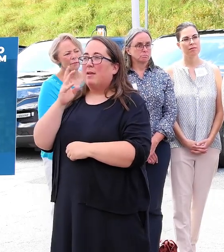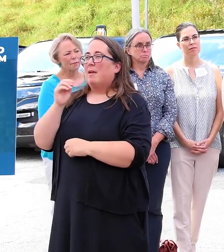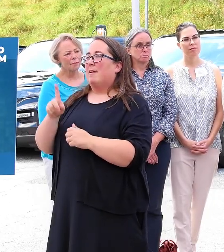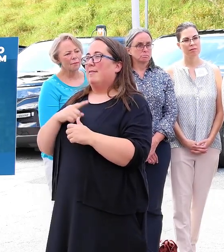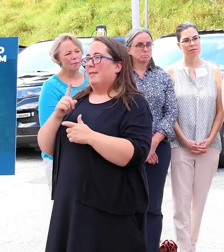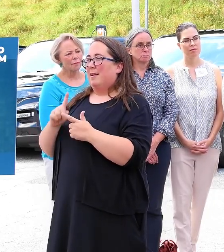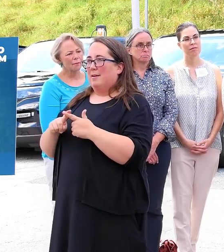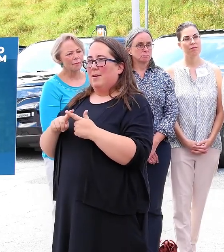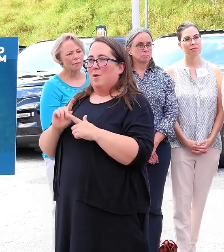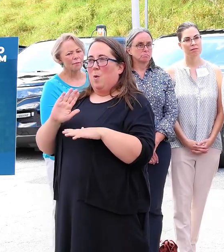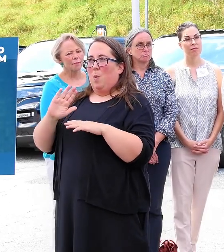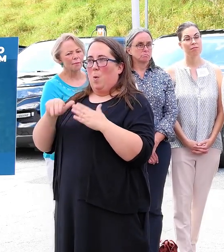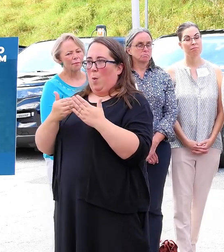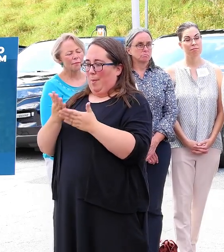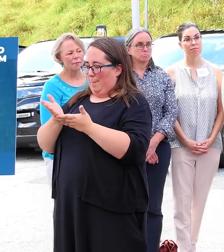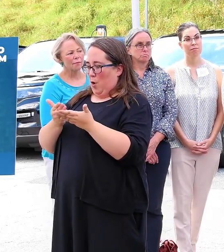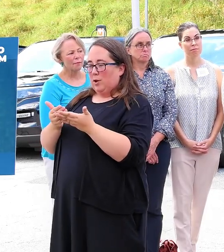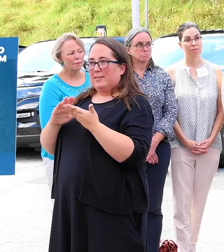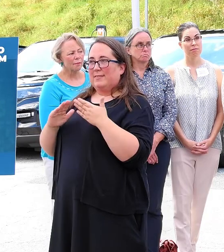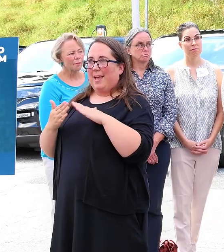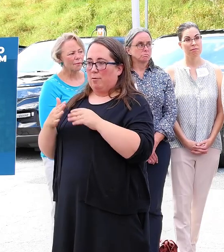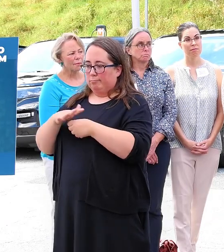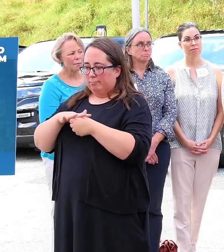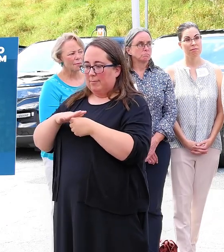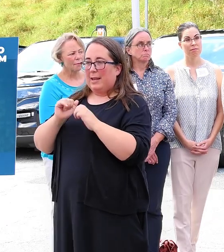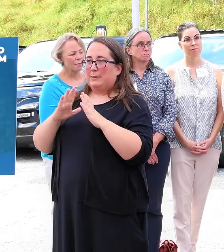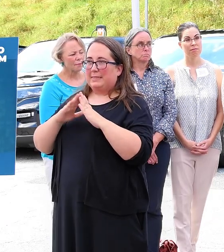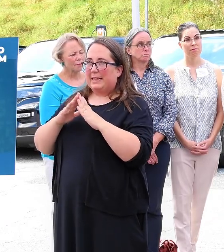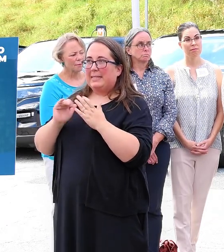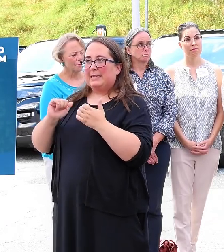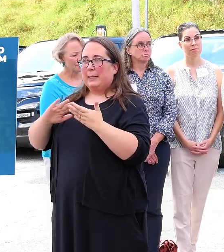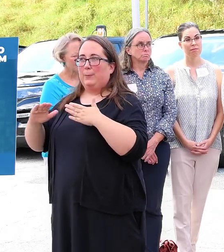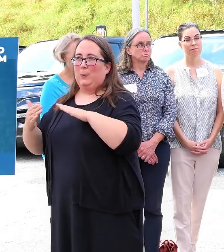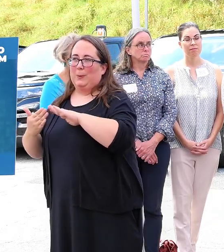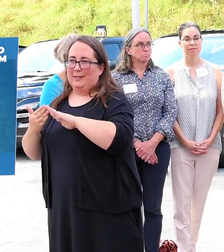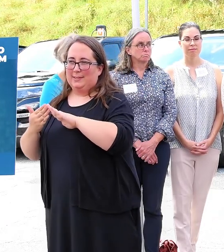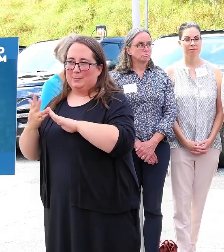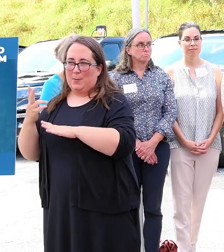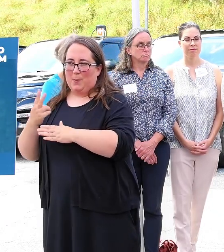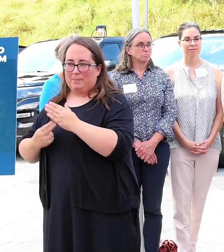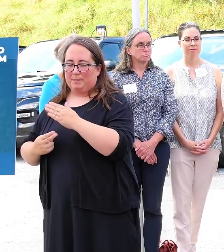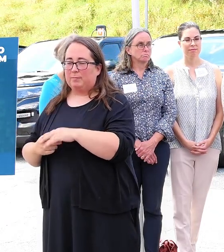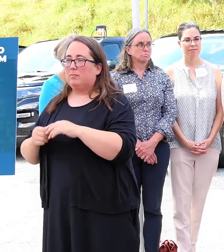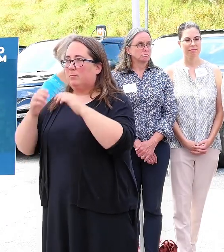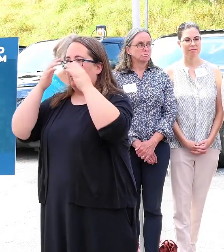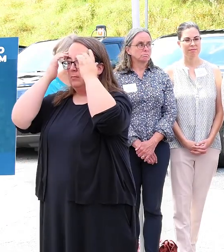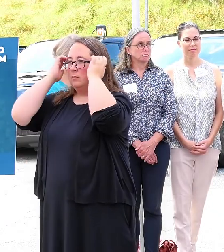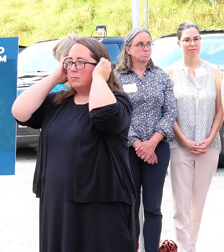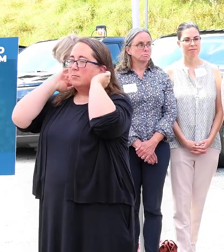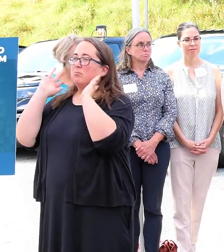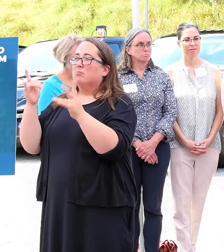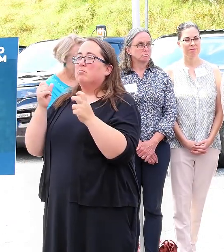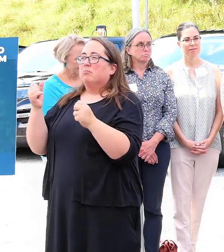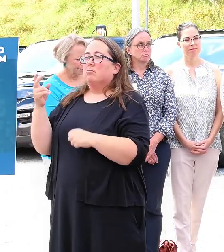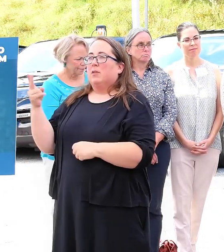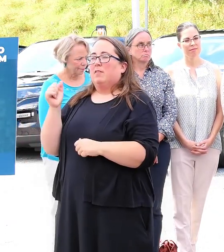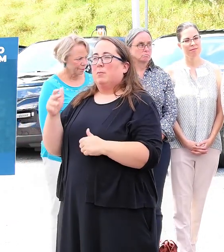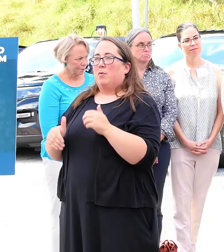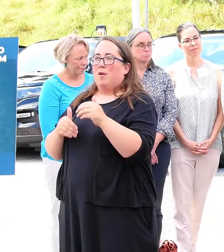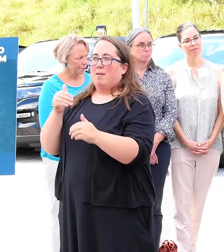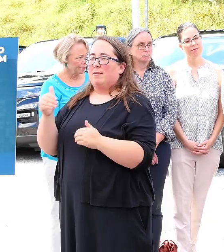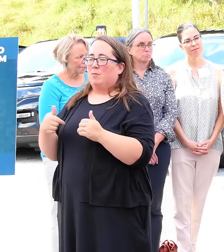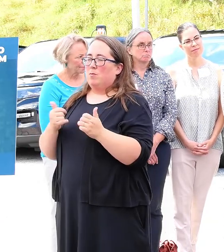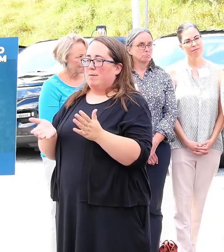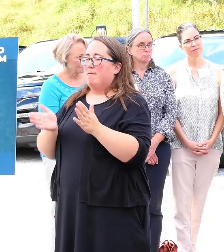then whole neighborhoods and now cities and entire communities. Because of this history and strength of the process,